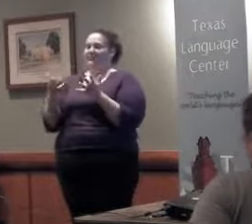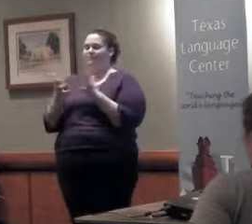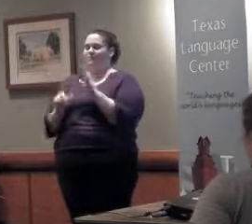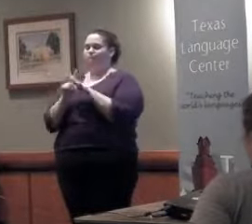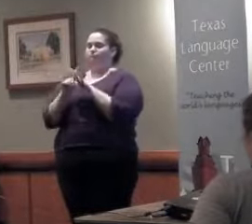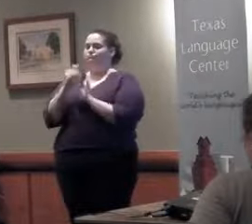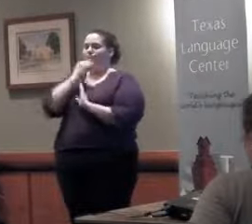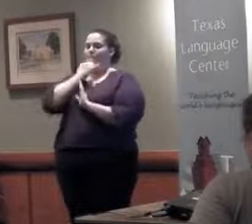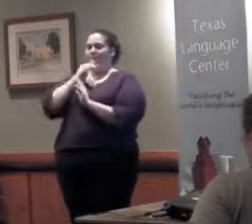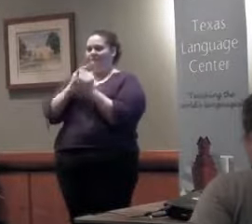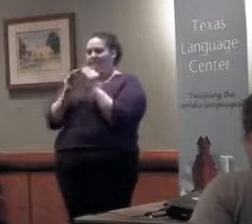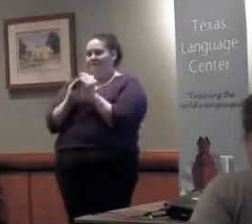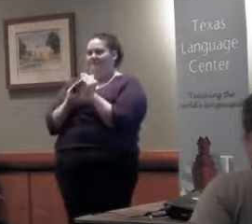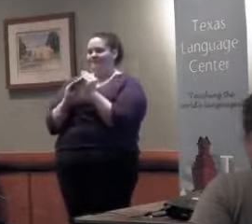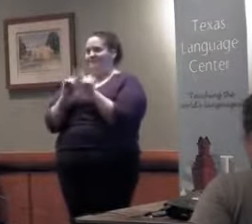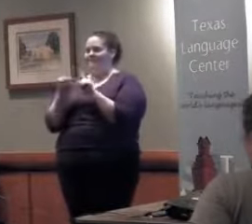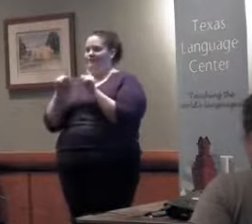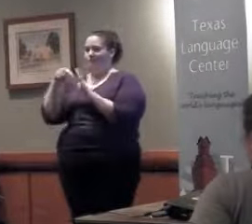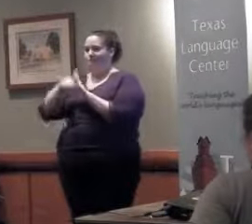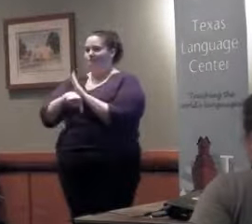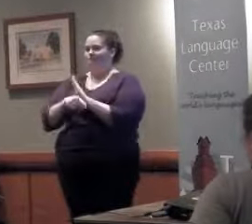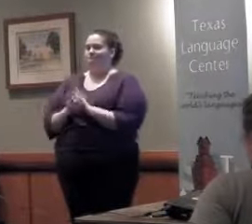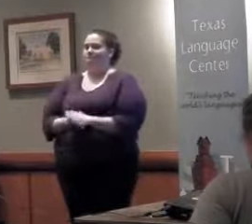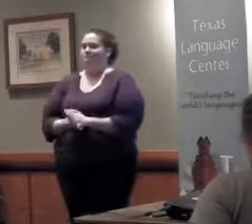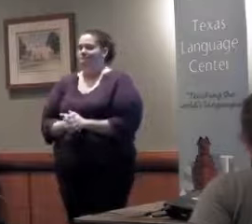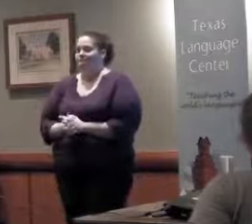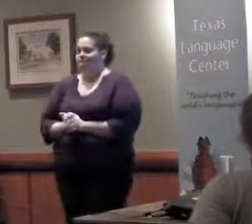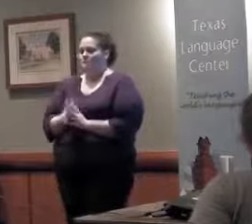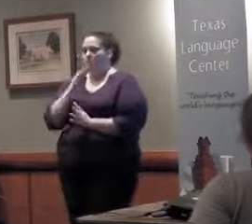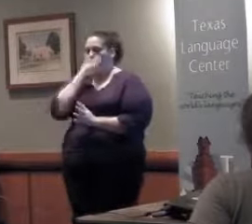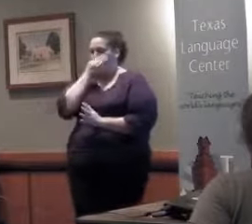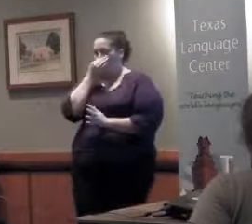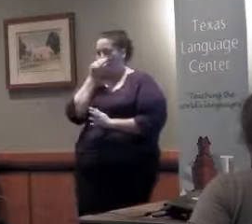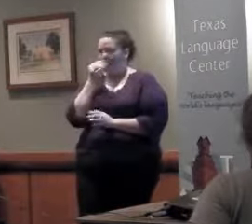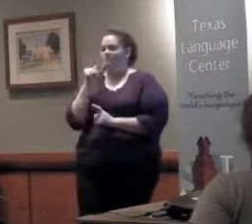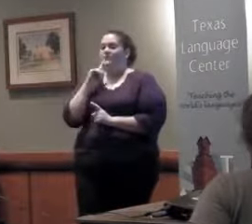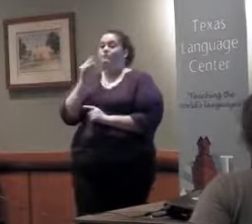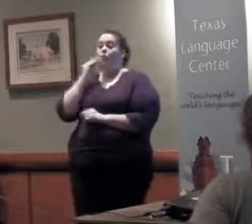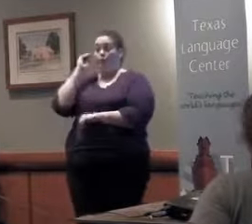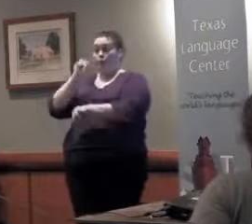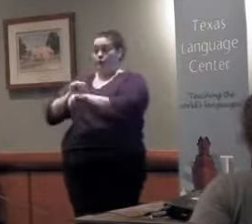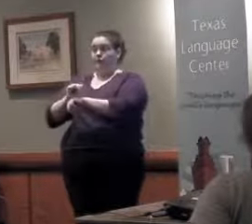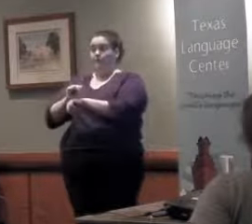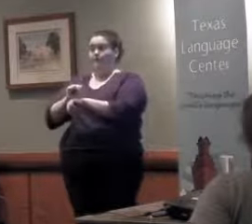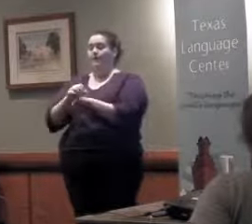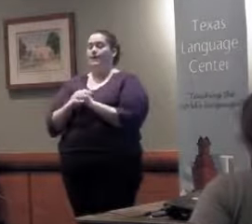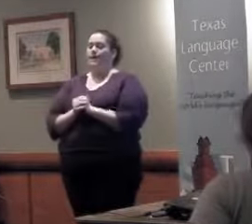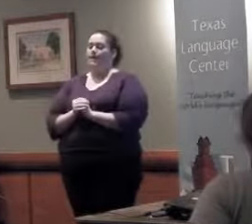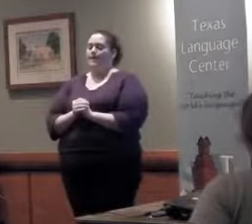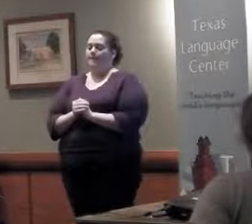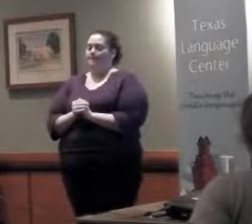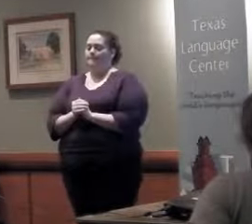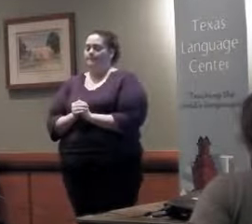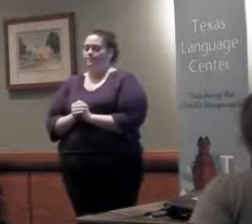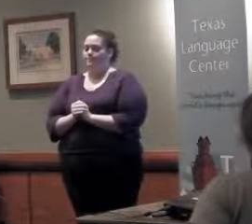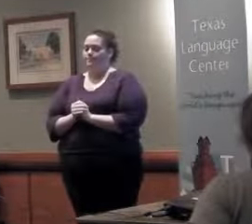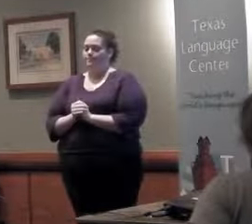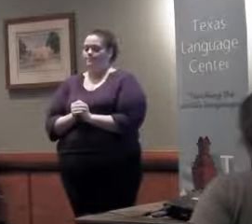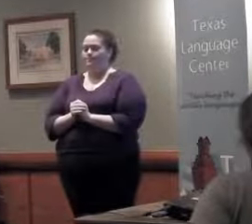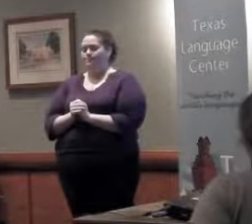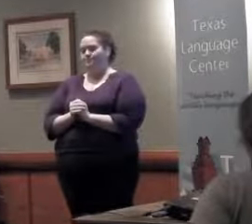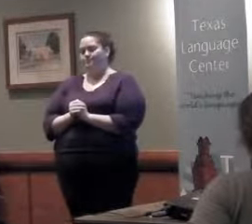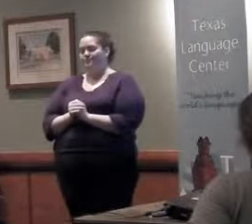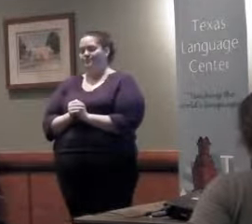details of that, I'm happy to share them if you like. In terms of homework assignments, again, there